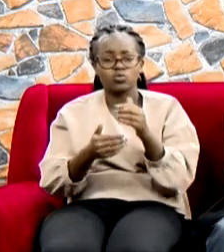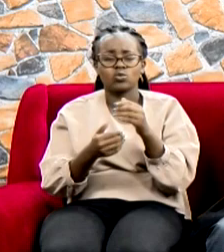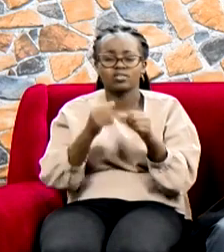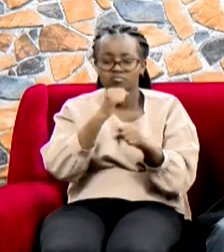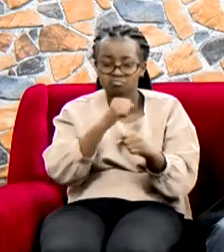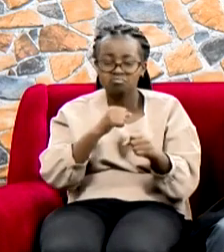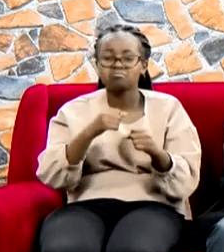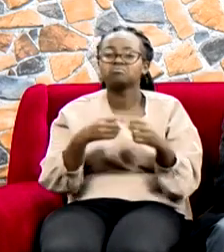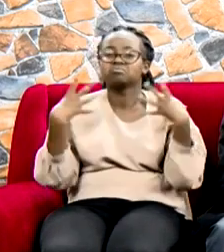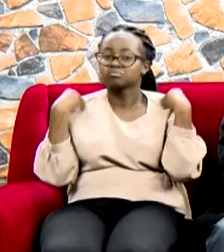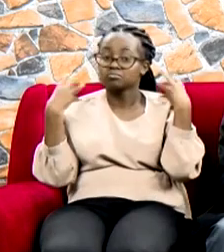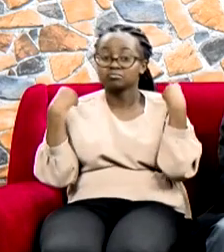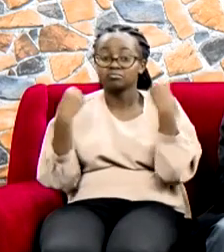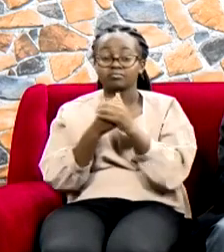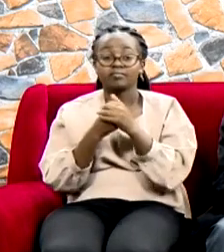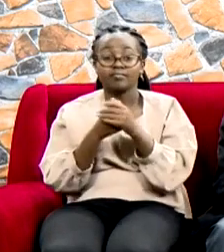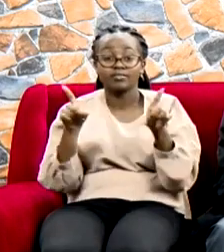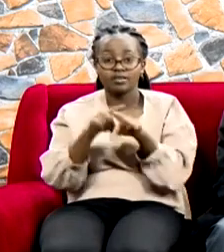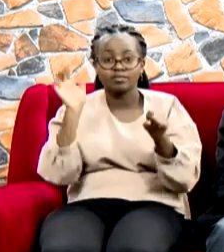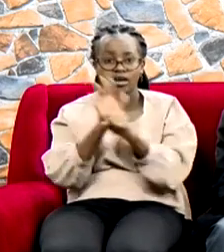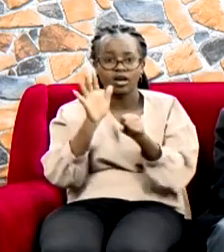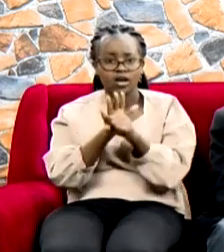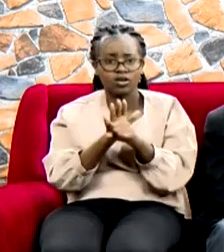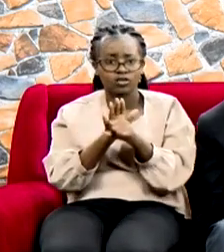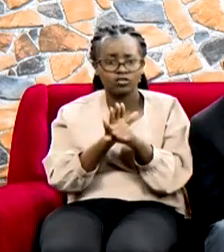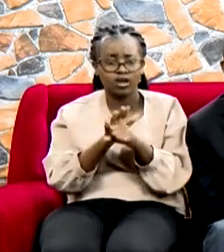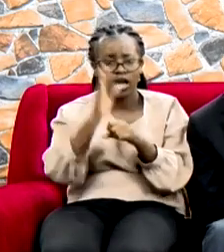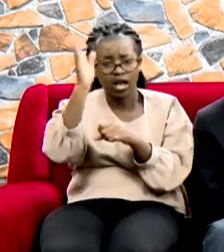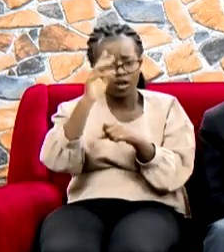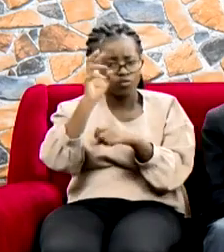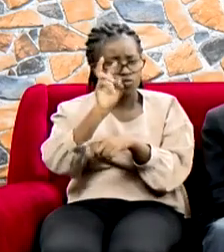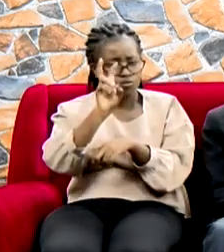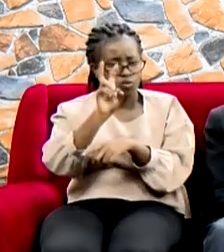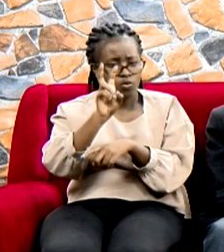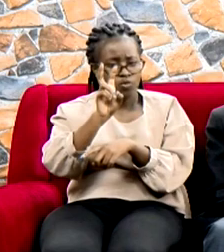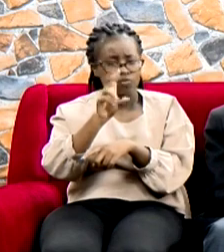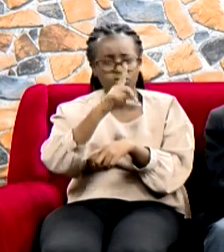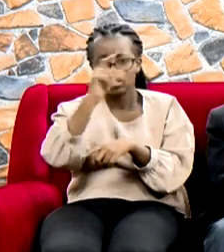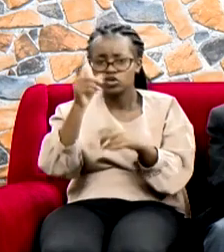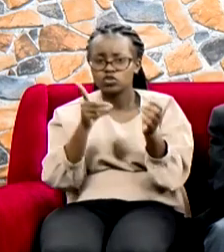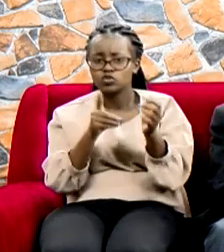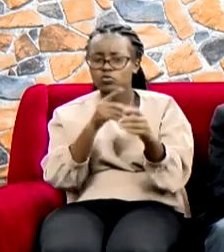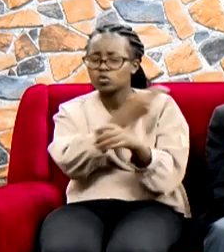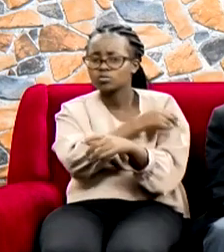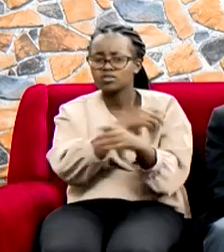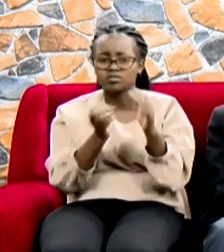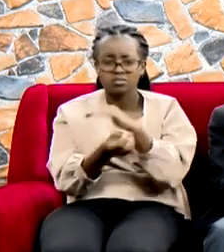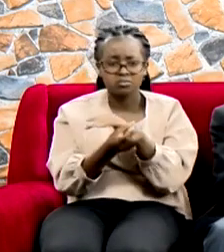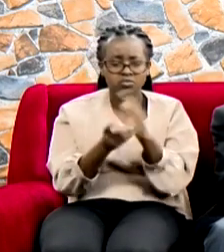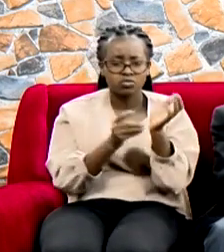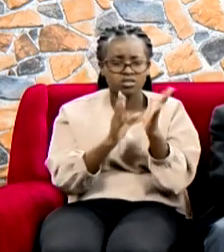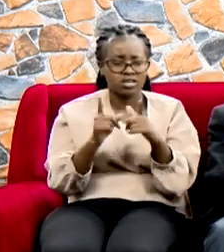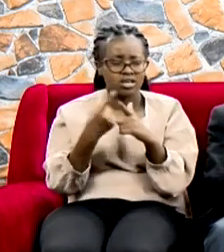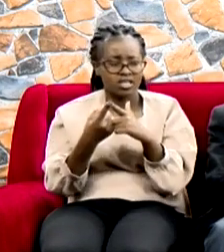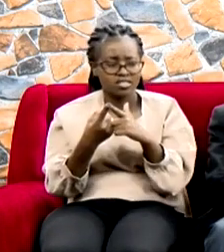practice. Yeah, and also a lot of assumption. Have you ever gone to hospital? And when you're explaining something to a doctor and you see the